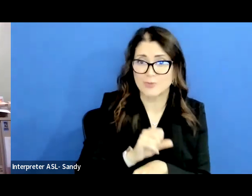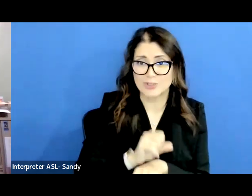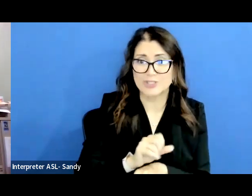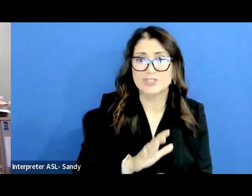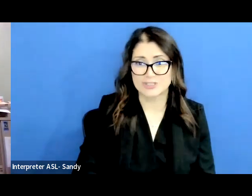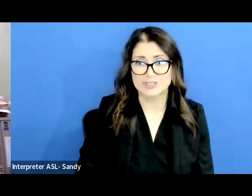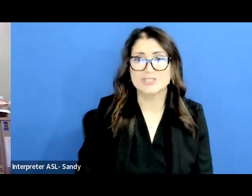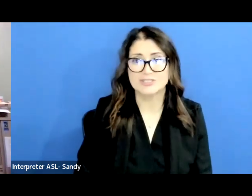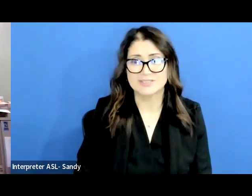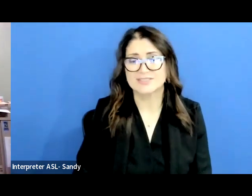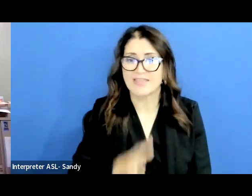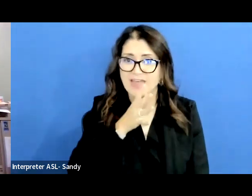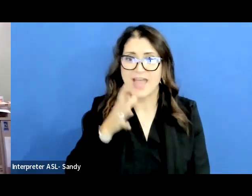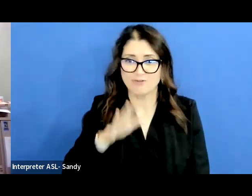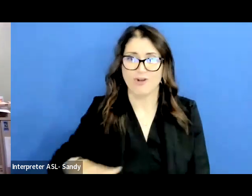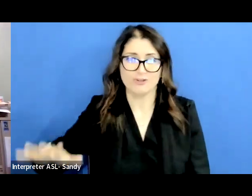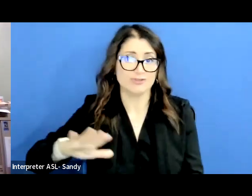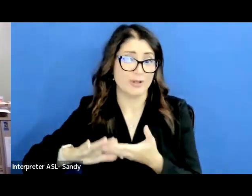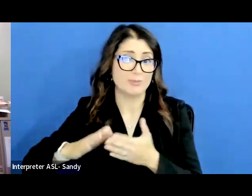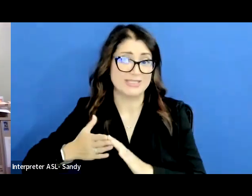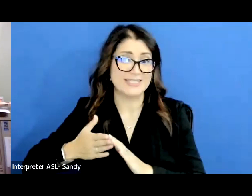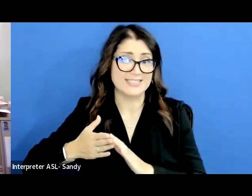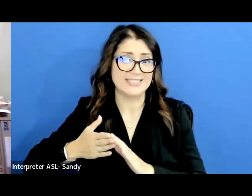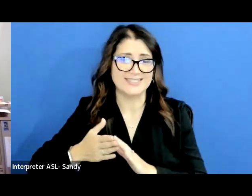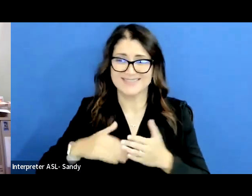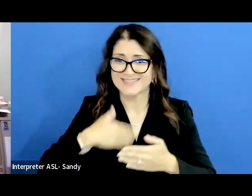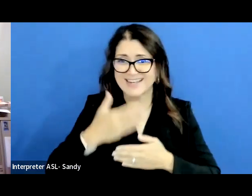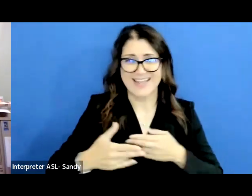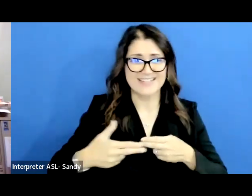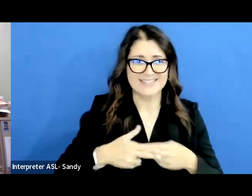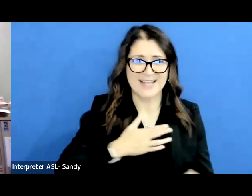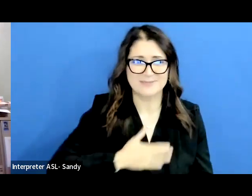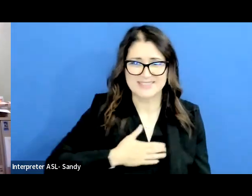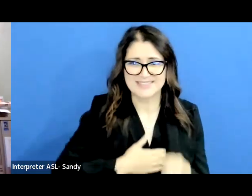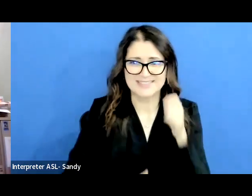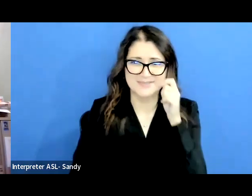in agricultural communities. So could you move to the next slide, please?